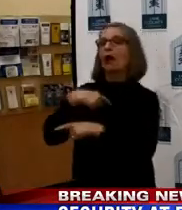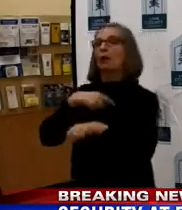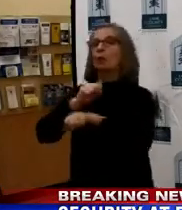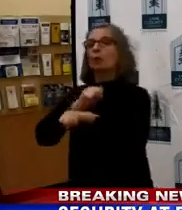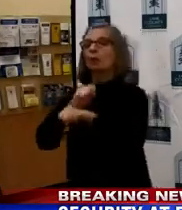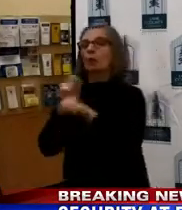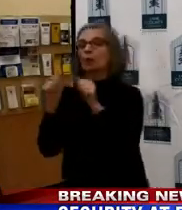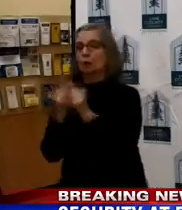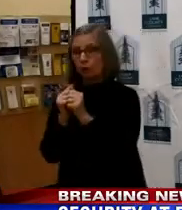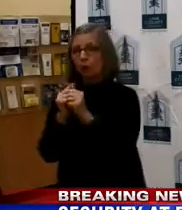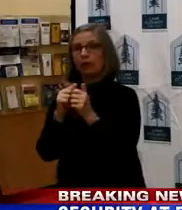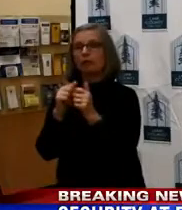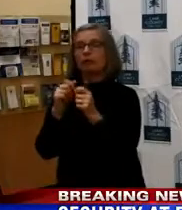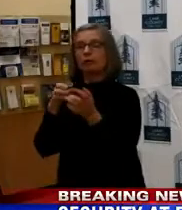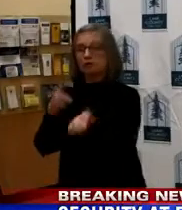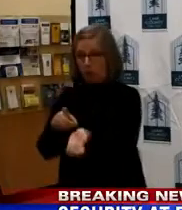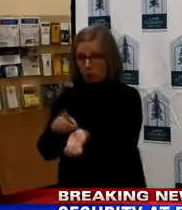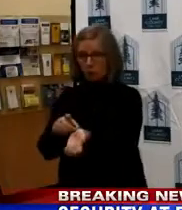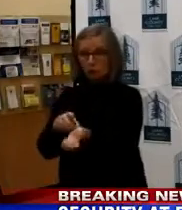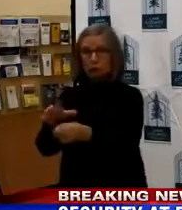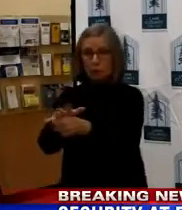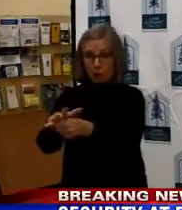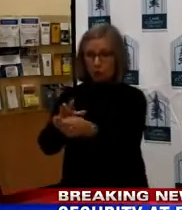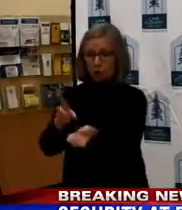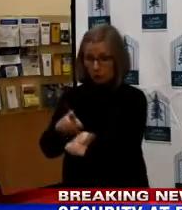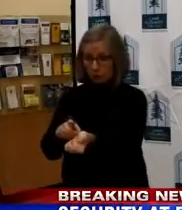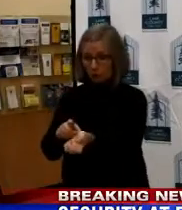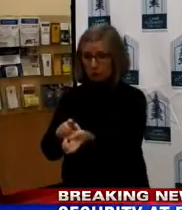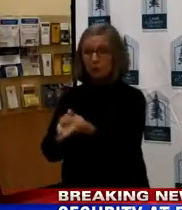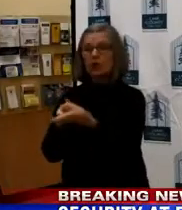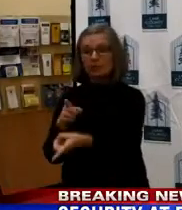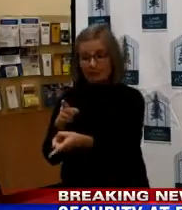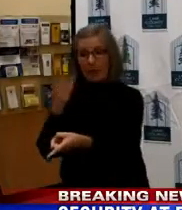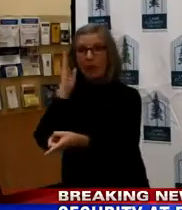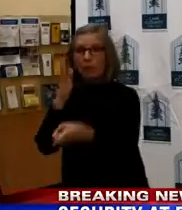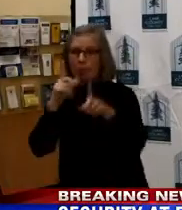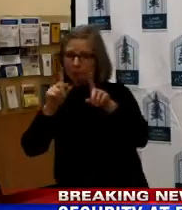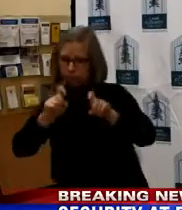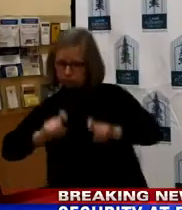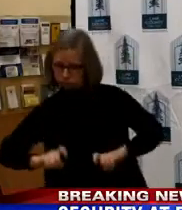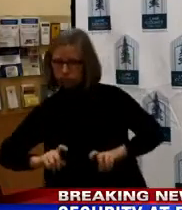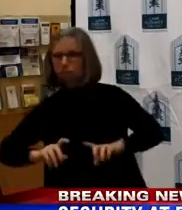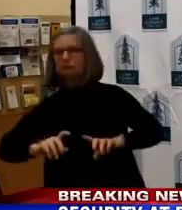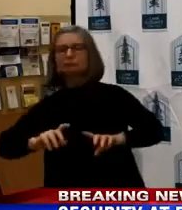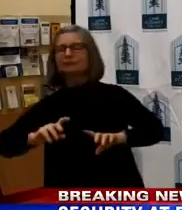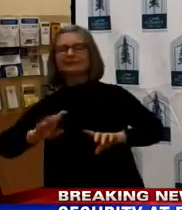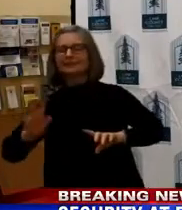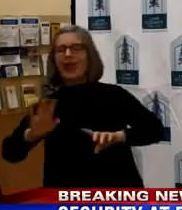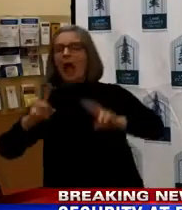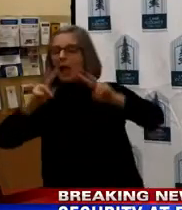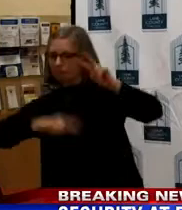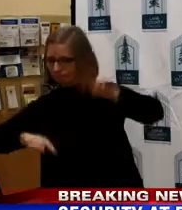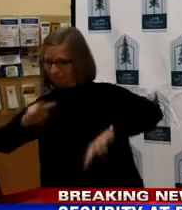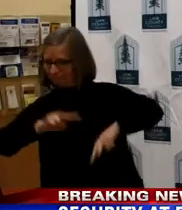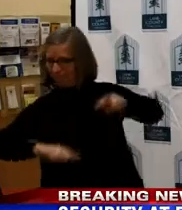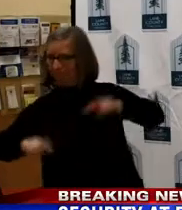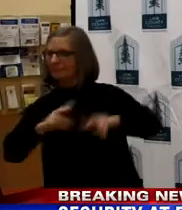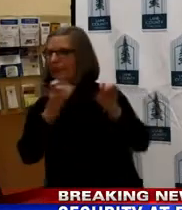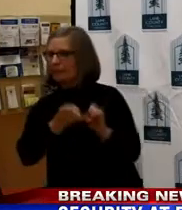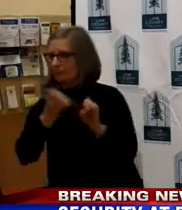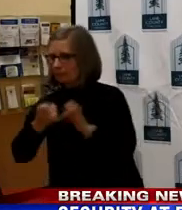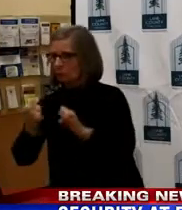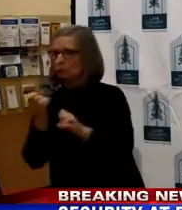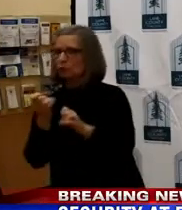assess individuals on whether they should order a test or not. What we are trying really hard to do is to be an advocate for